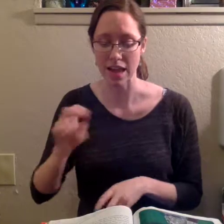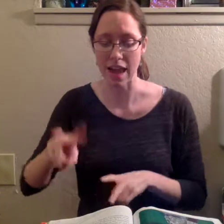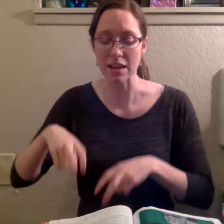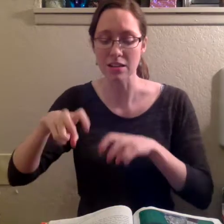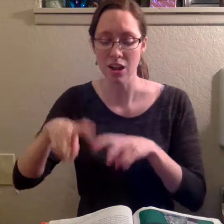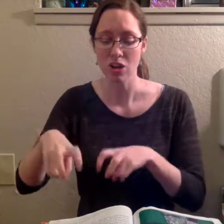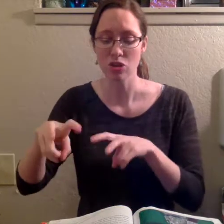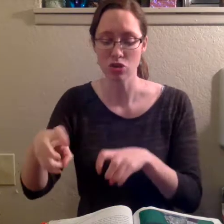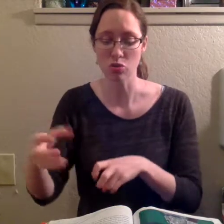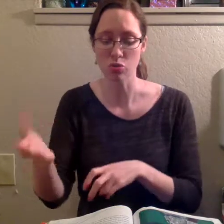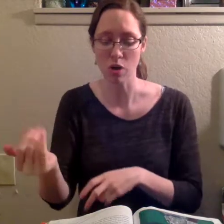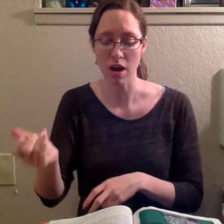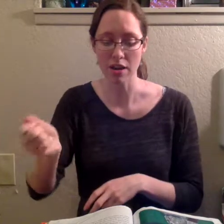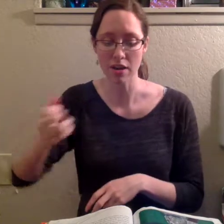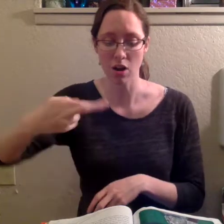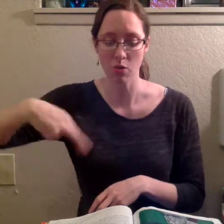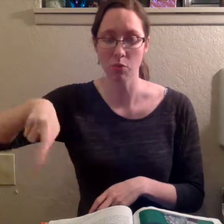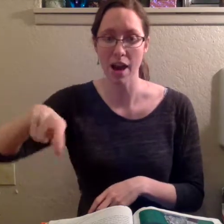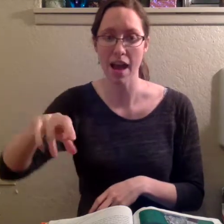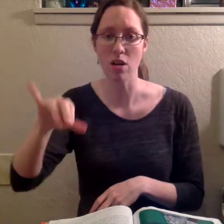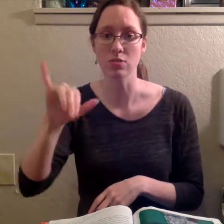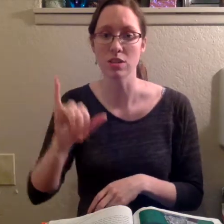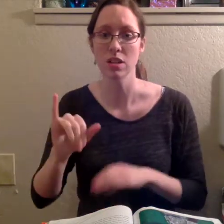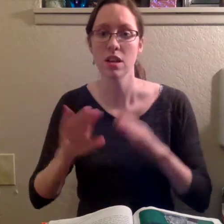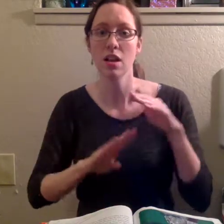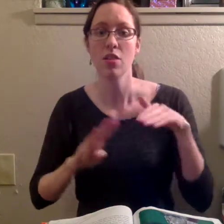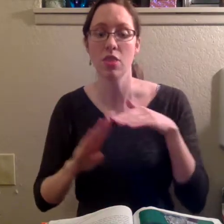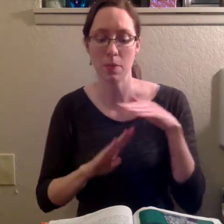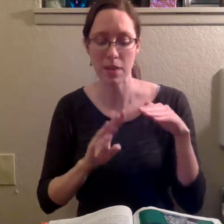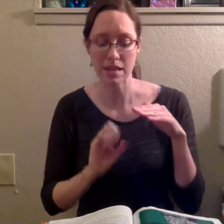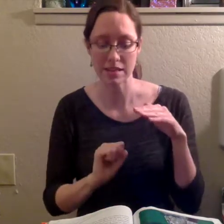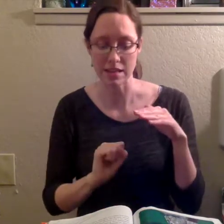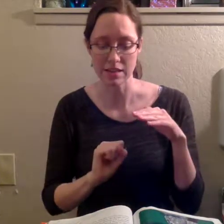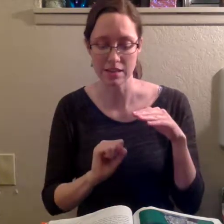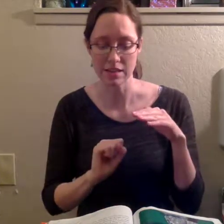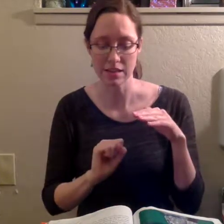and trotted around the bases.